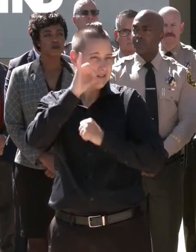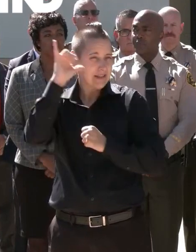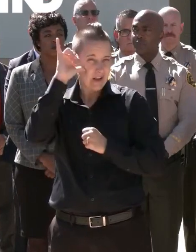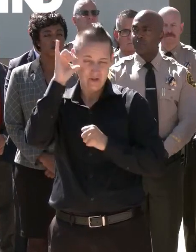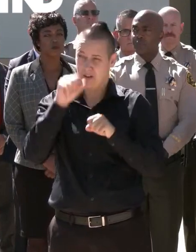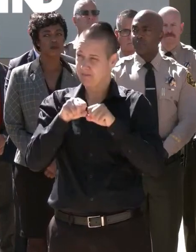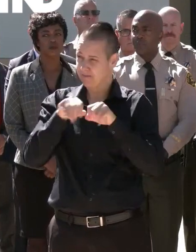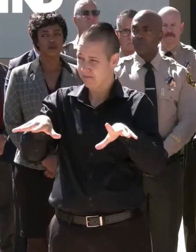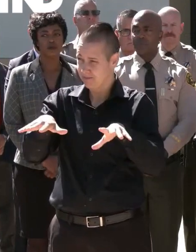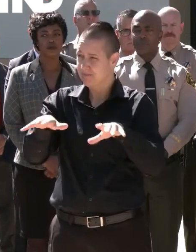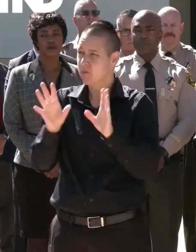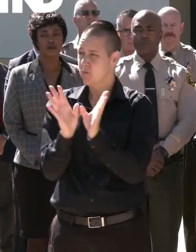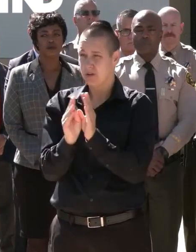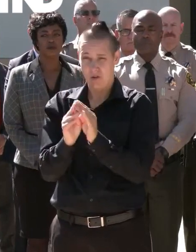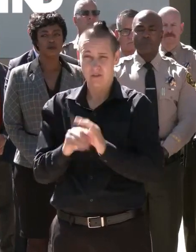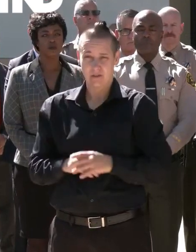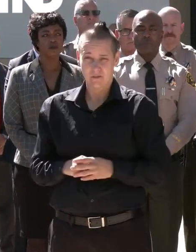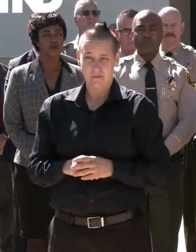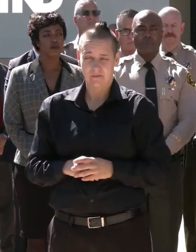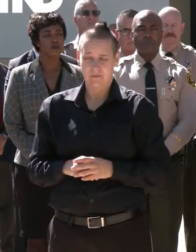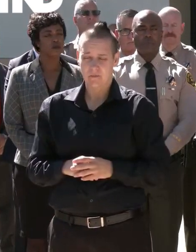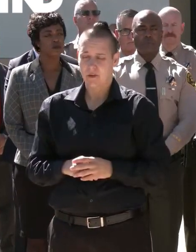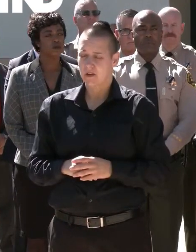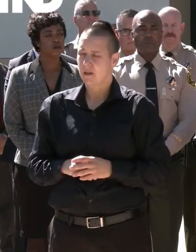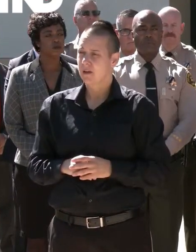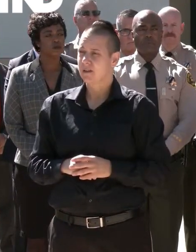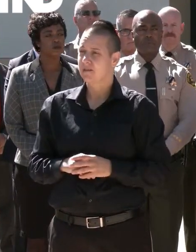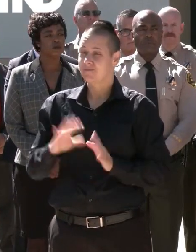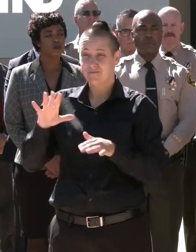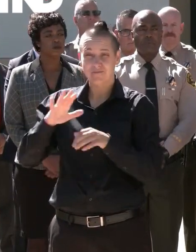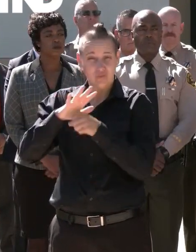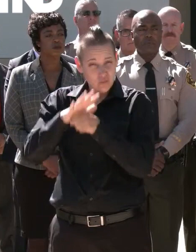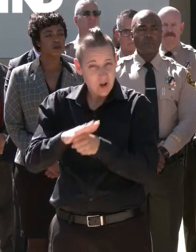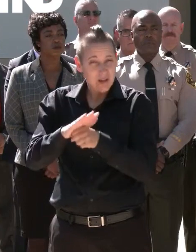our press conference. I want to stress that